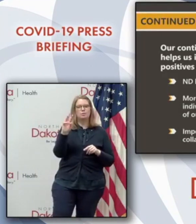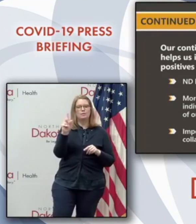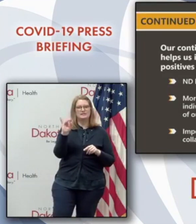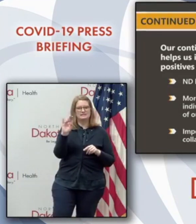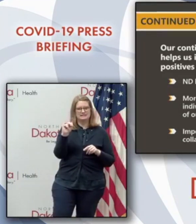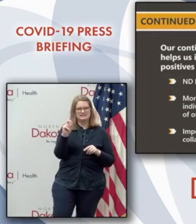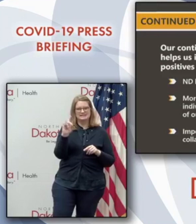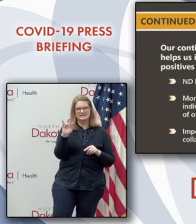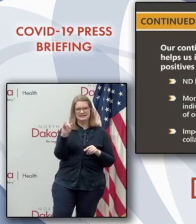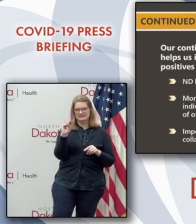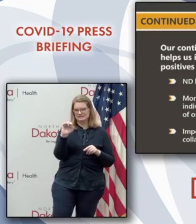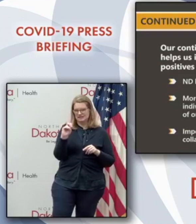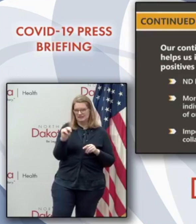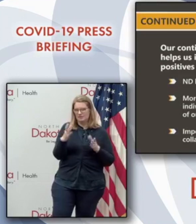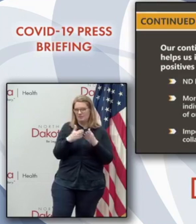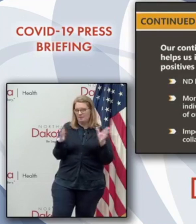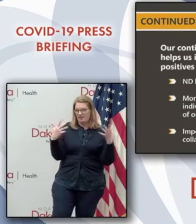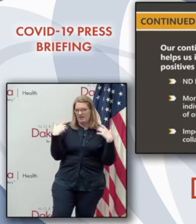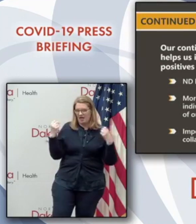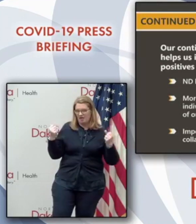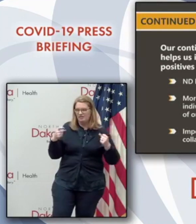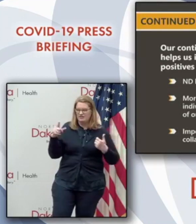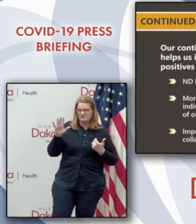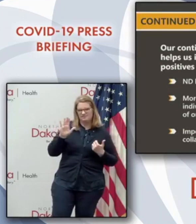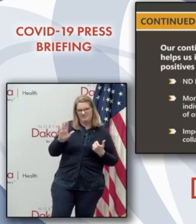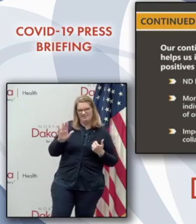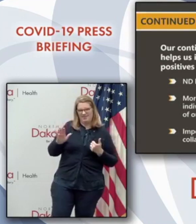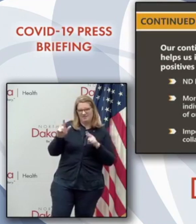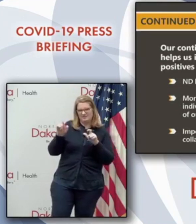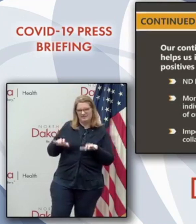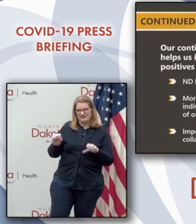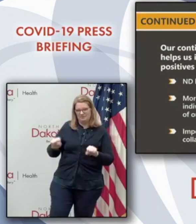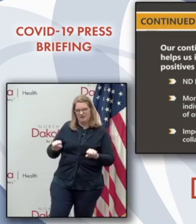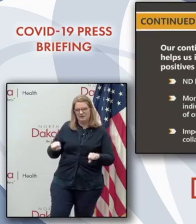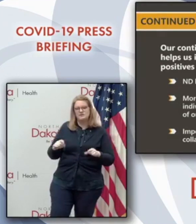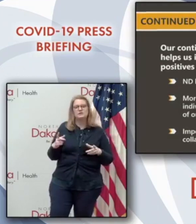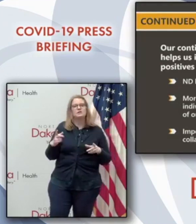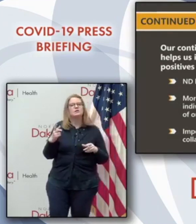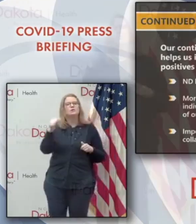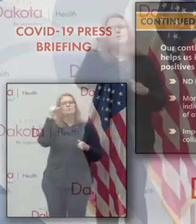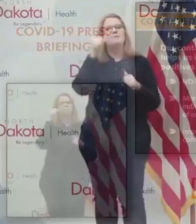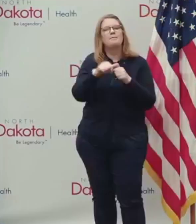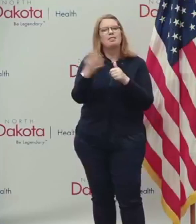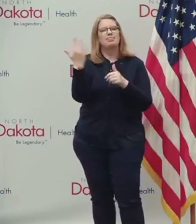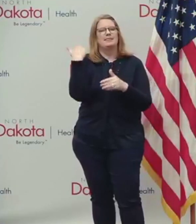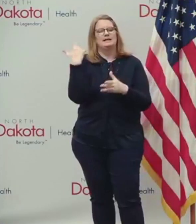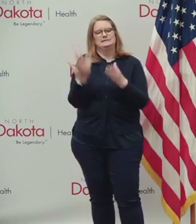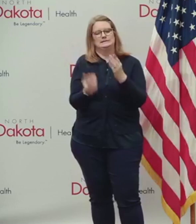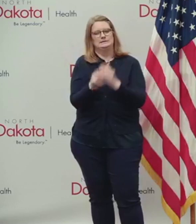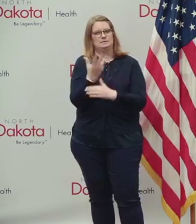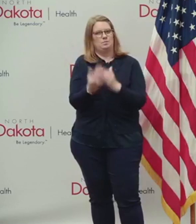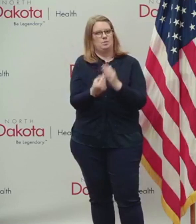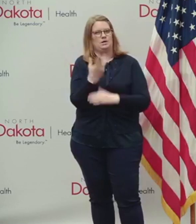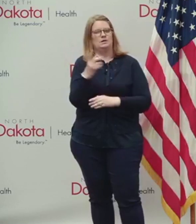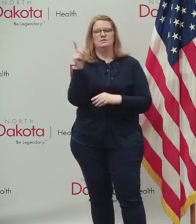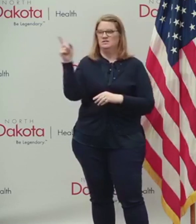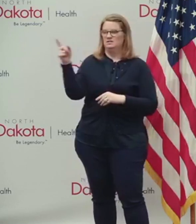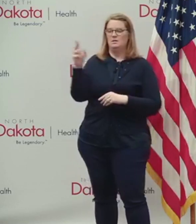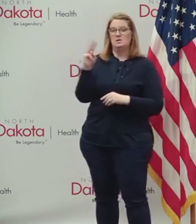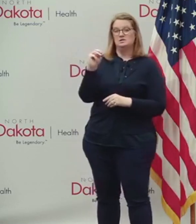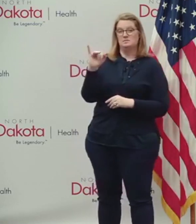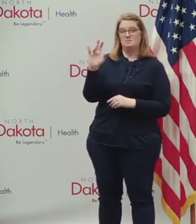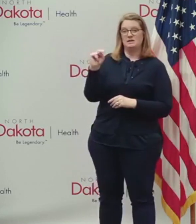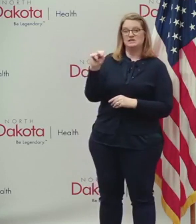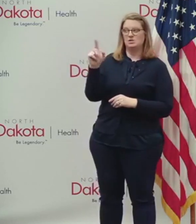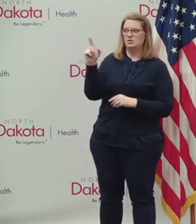as part of their testing capability. You might also recall that last spring, when Minnesota was getting hit